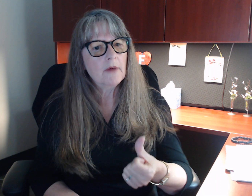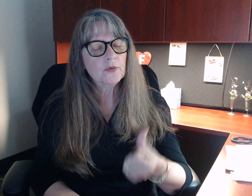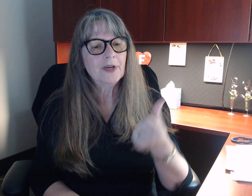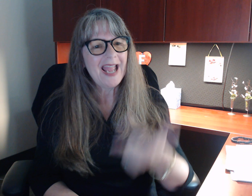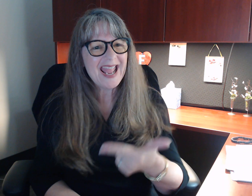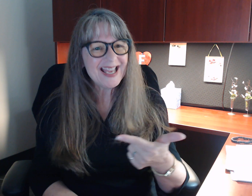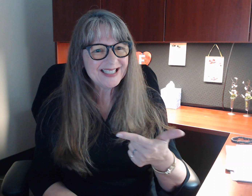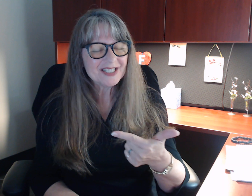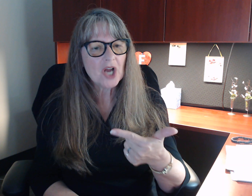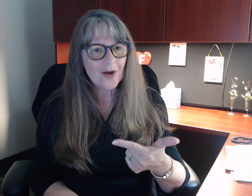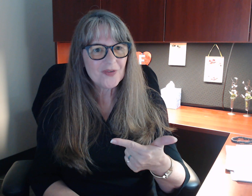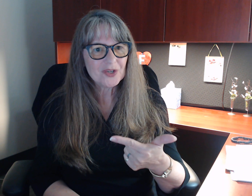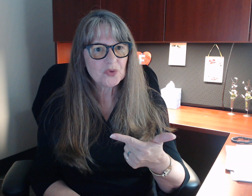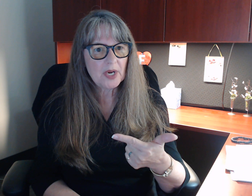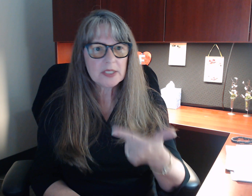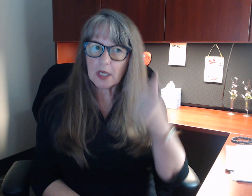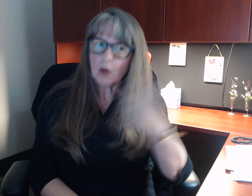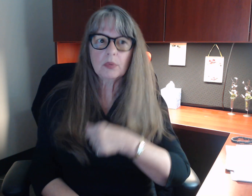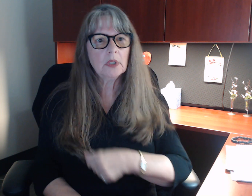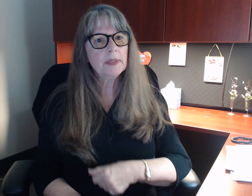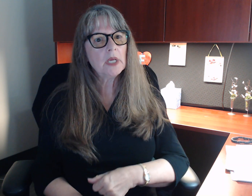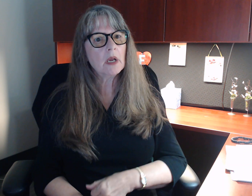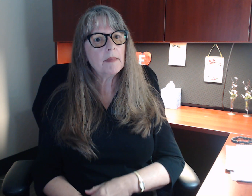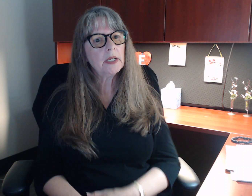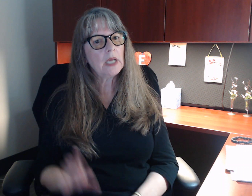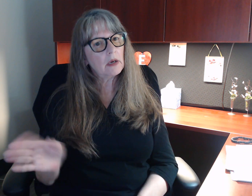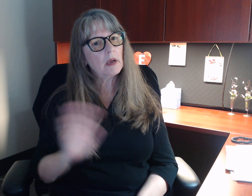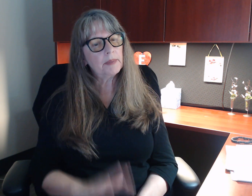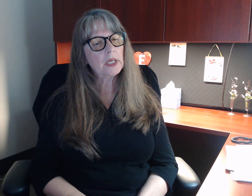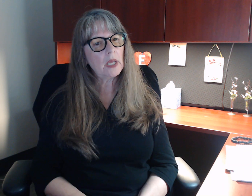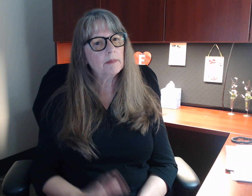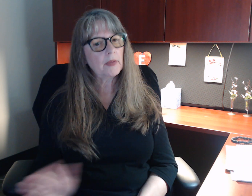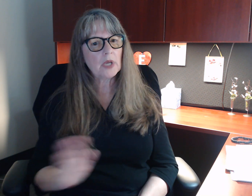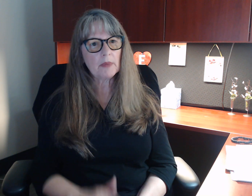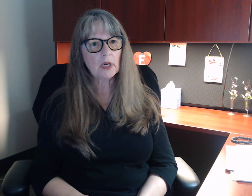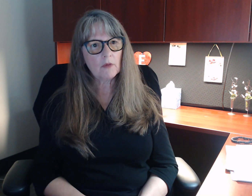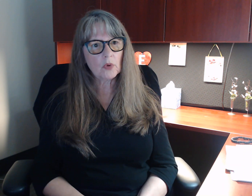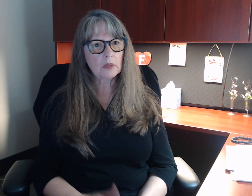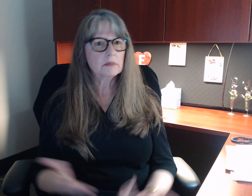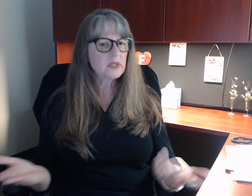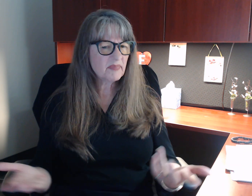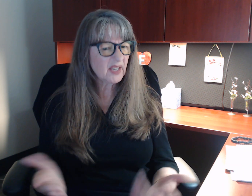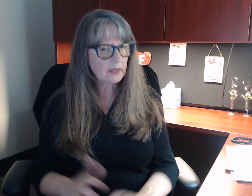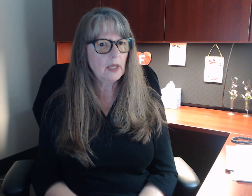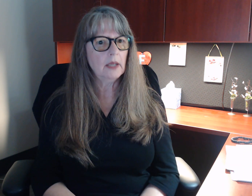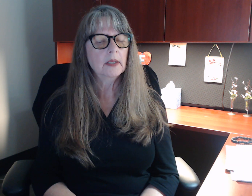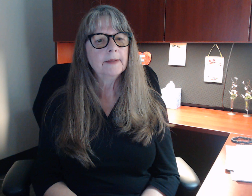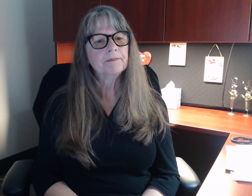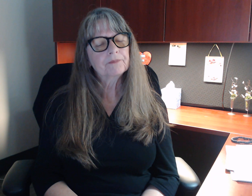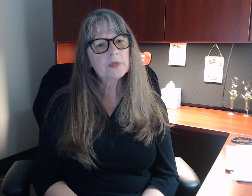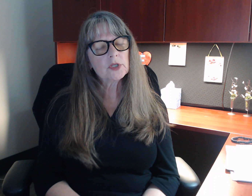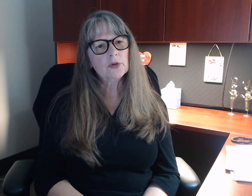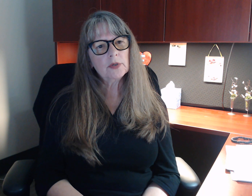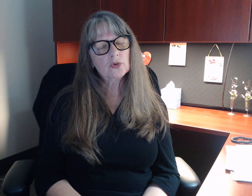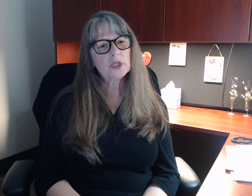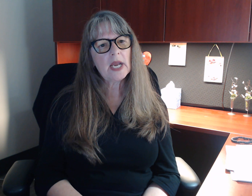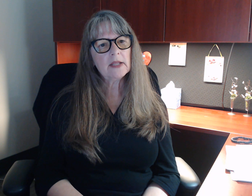comfort and confidence, right? It's like, oh, well, it'll be done on Monday. I'll come pick it up by the time I get off work, something like that. So just kind of think